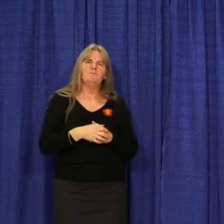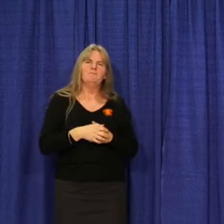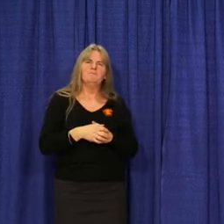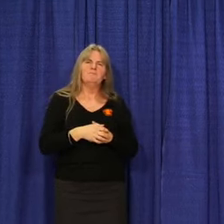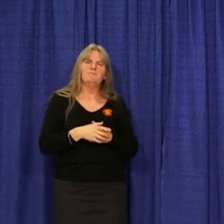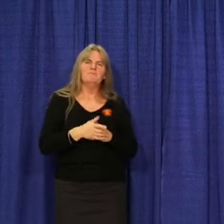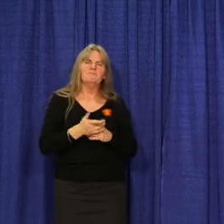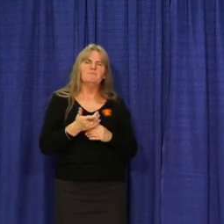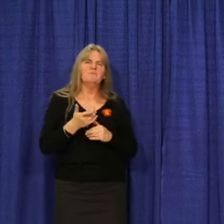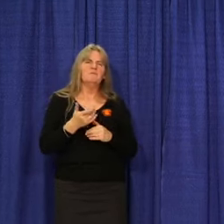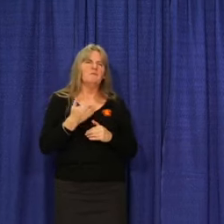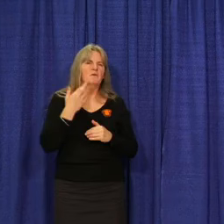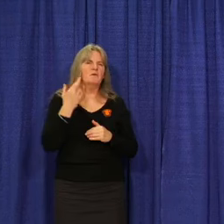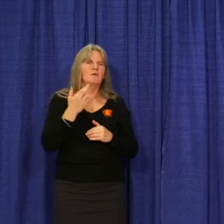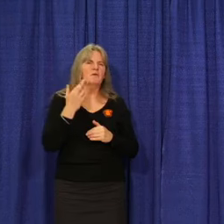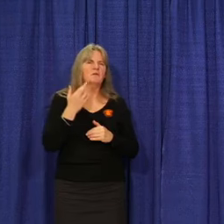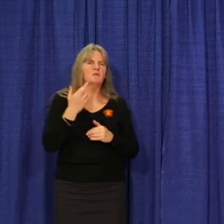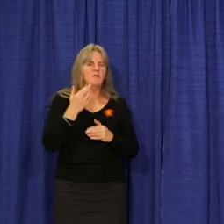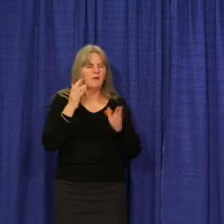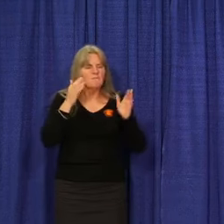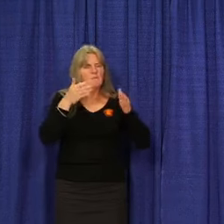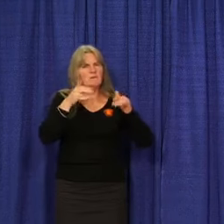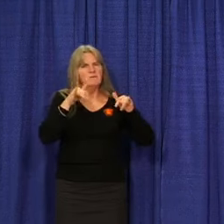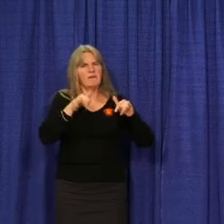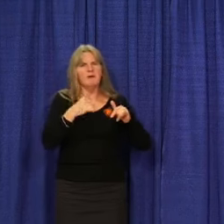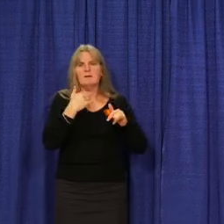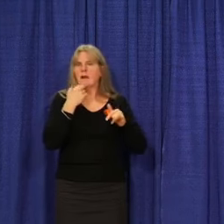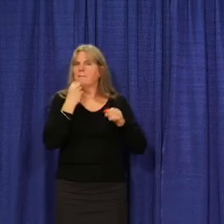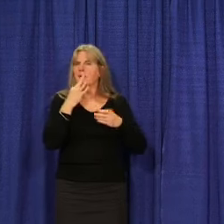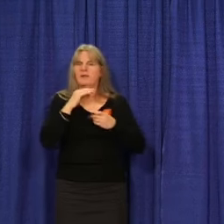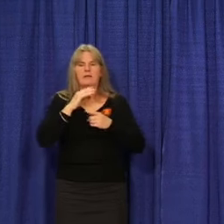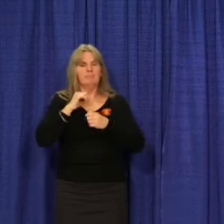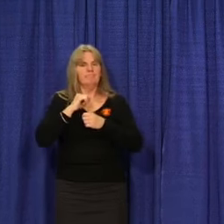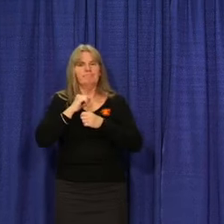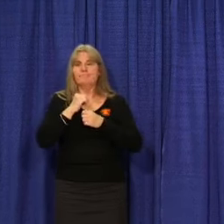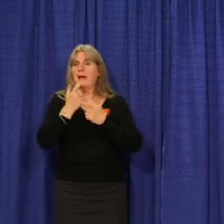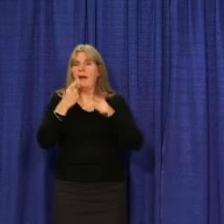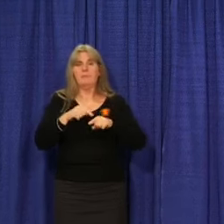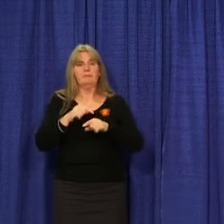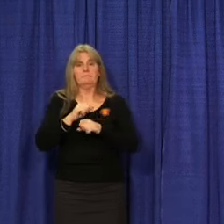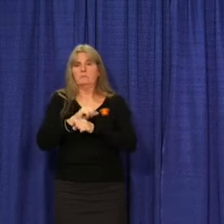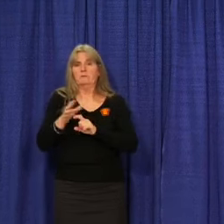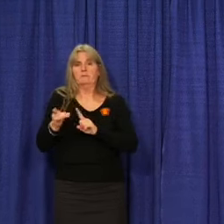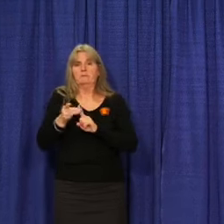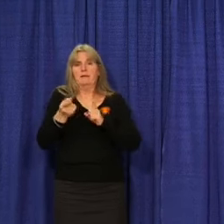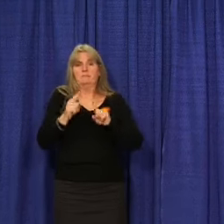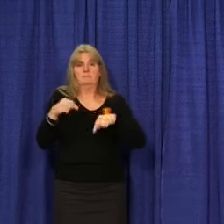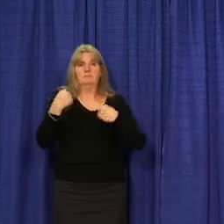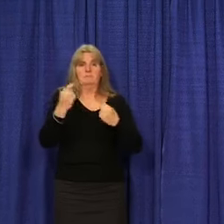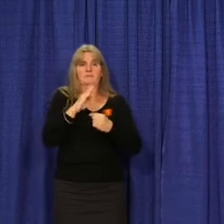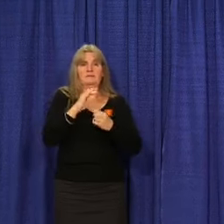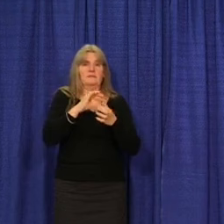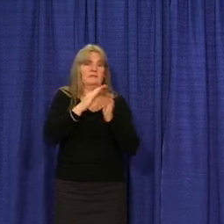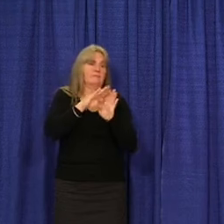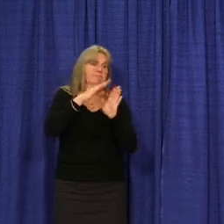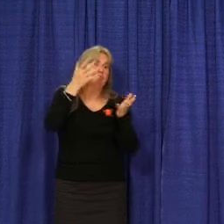tiny numbers of what we've actually witnessed. So I think that